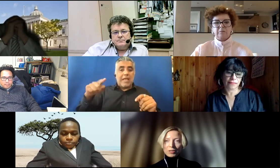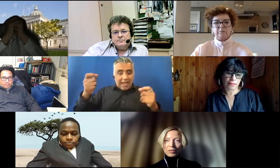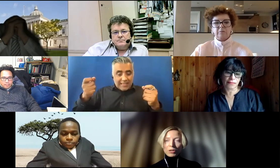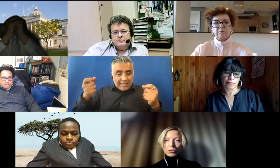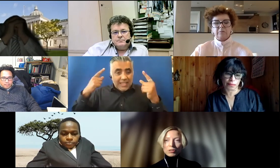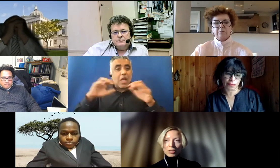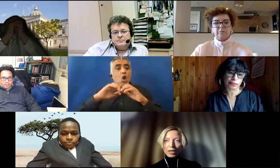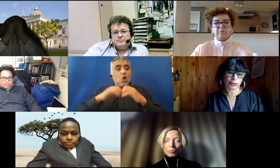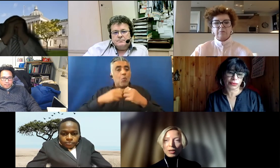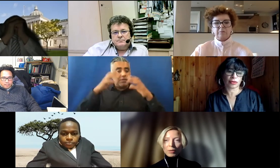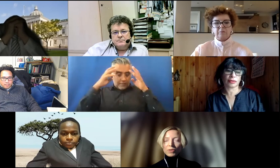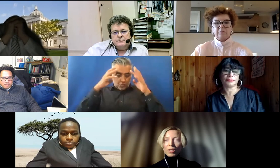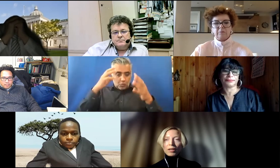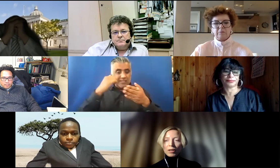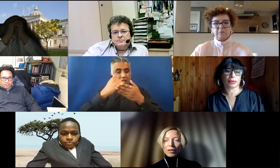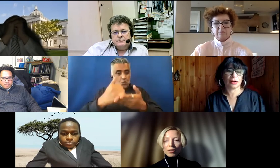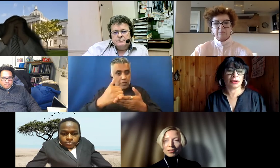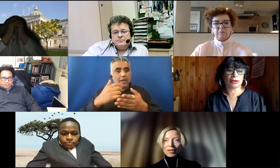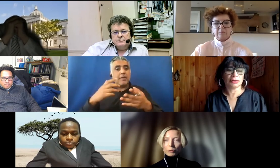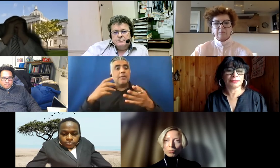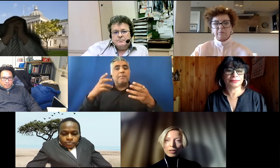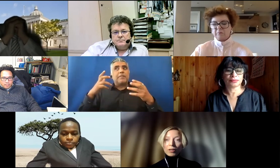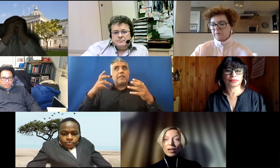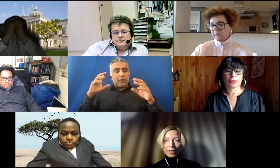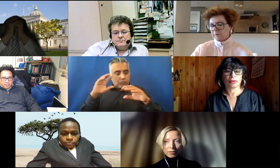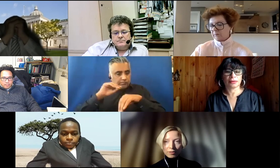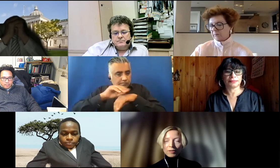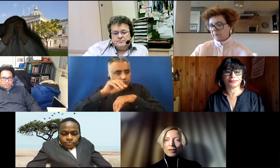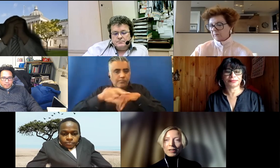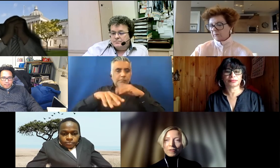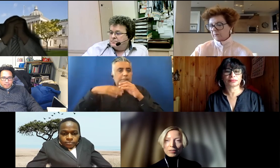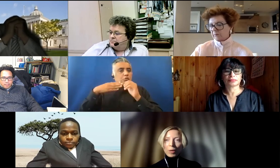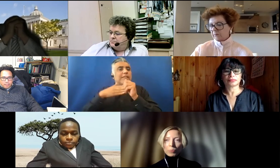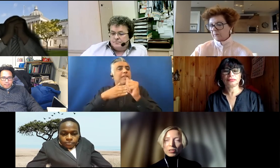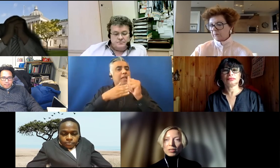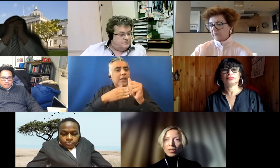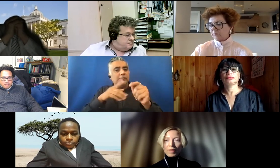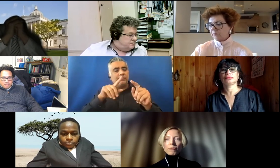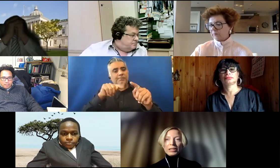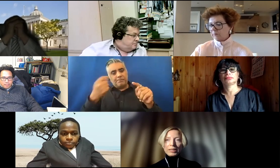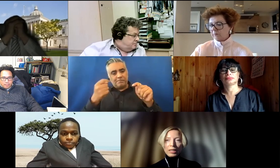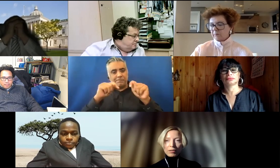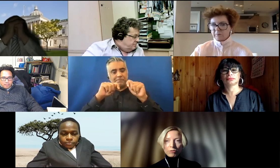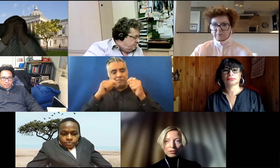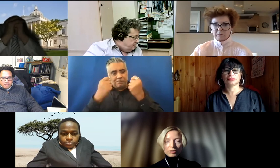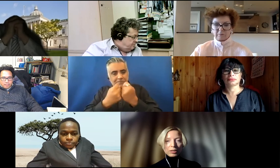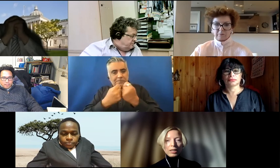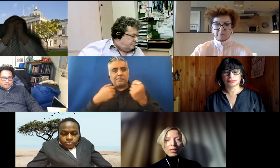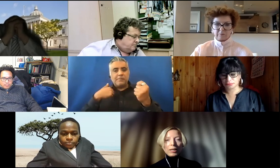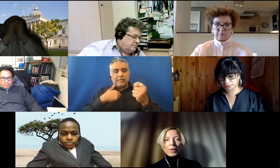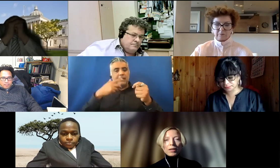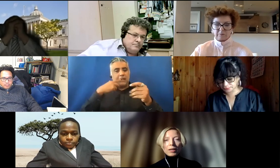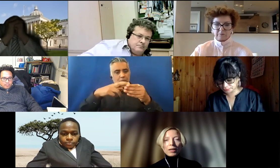how these innovations help them, they consult or guide other team members, and they validate the result.